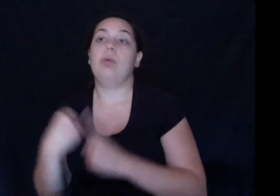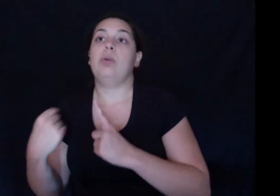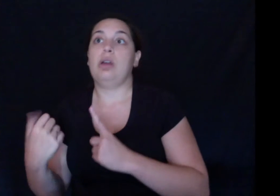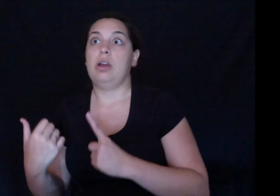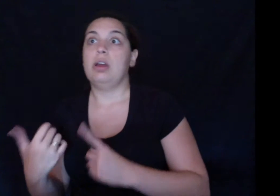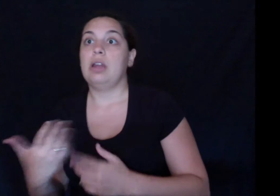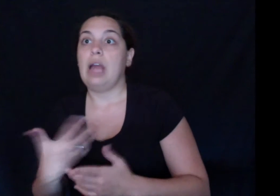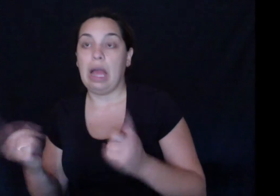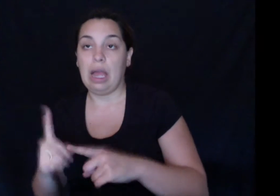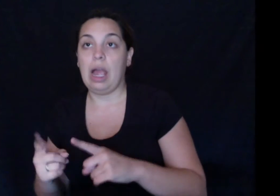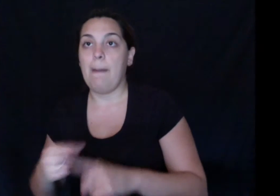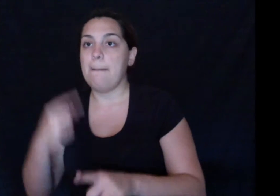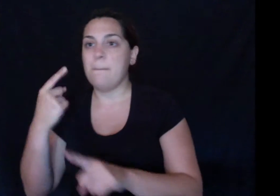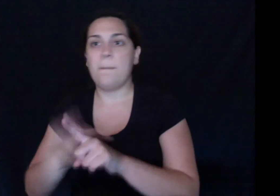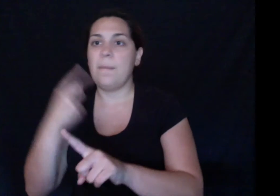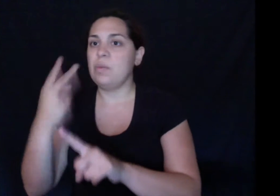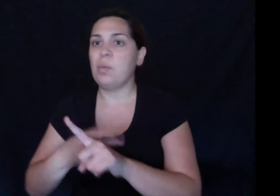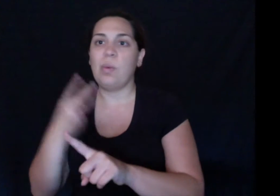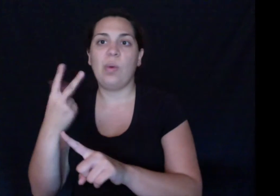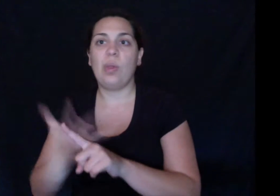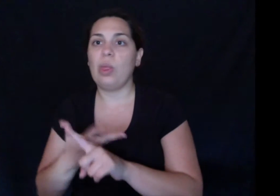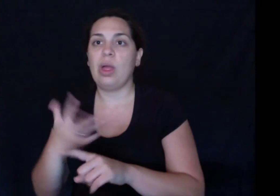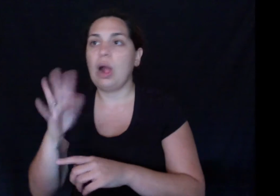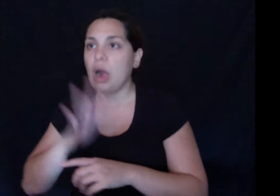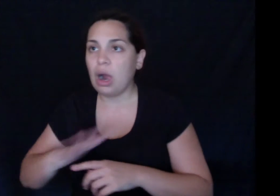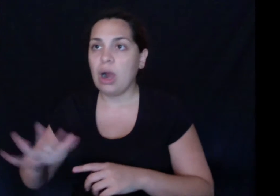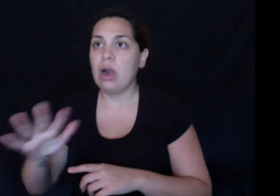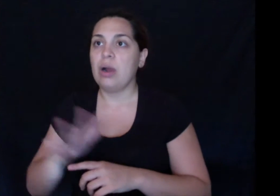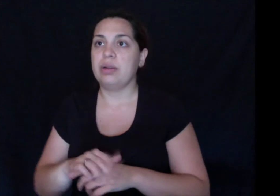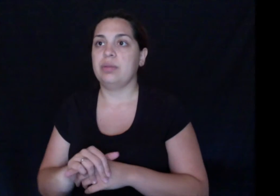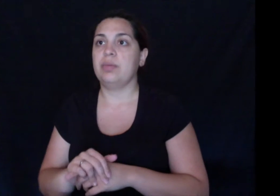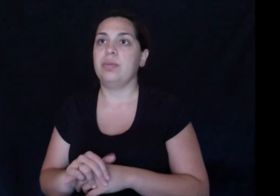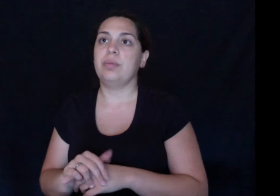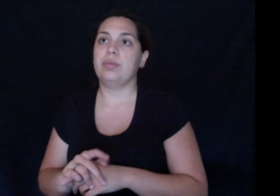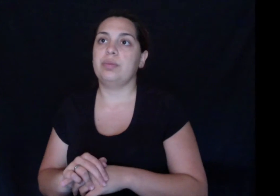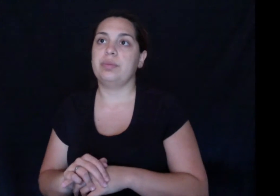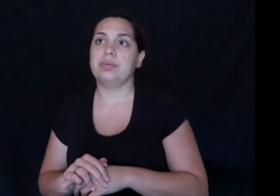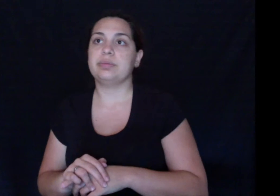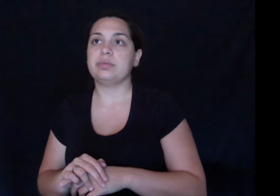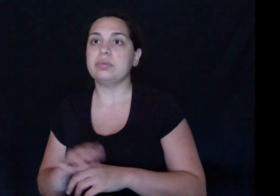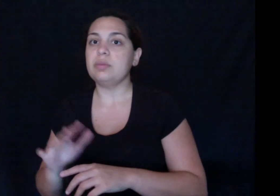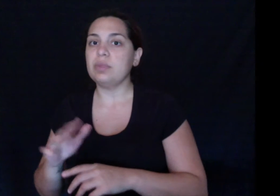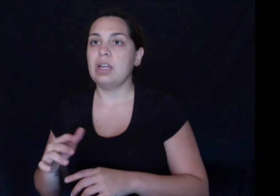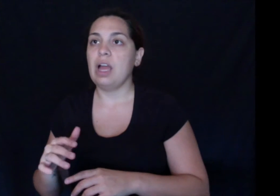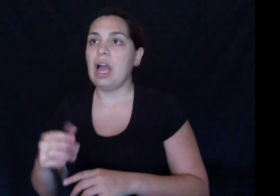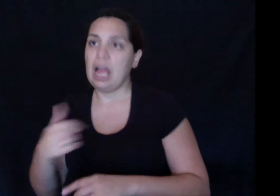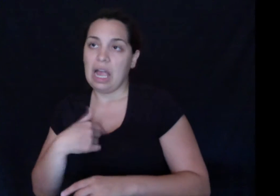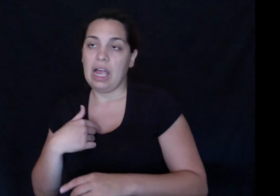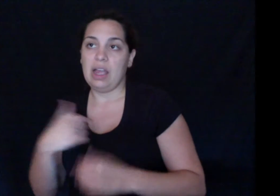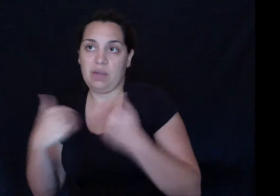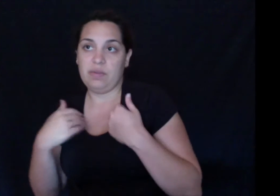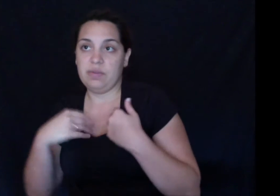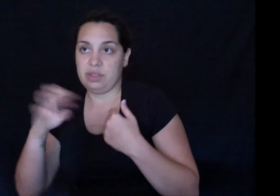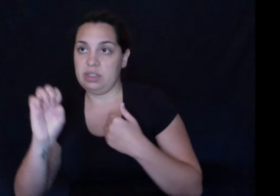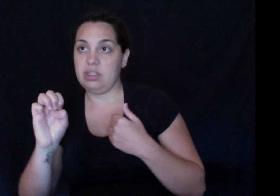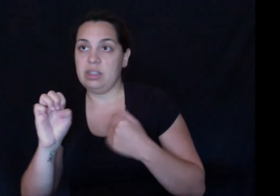felt, I'm all tired and groggy from the anesthesia. But really wasn't that bad. As long as I